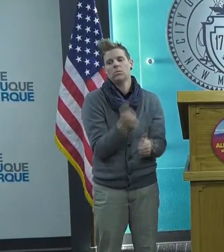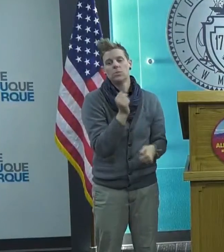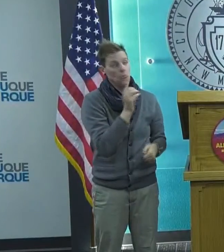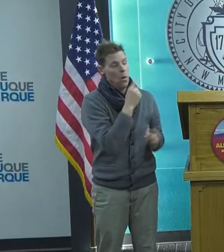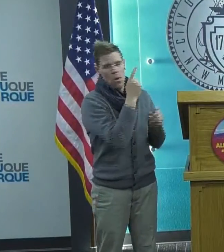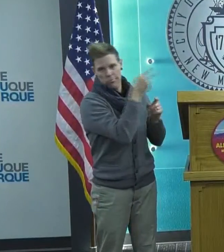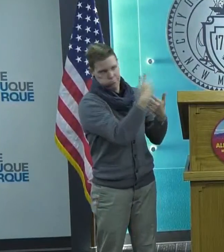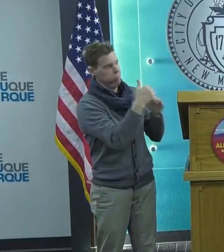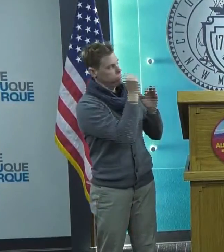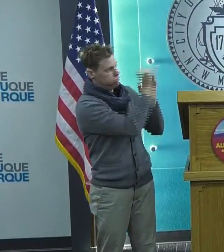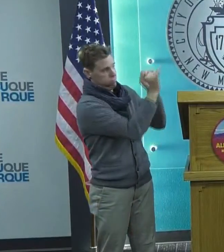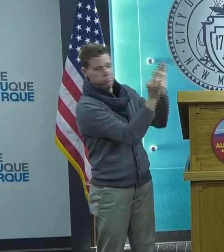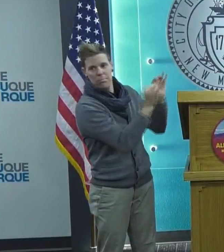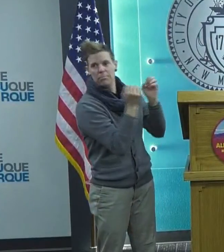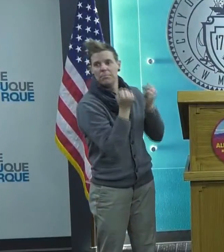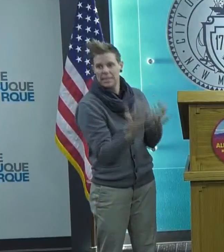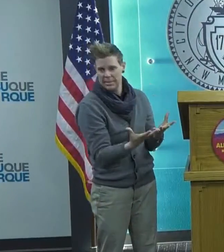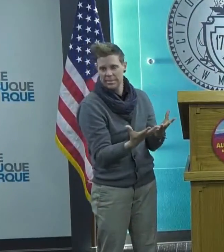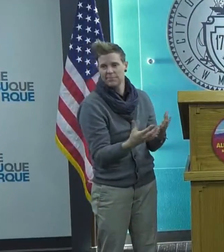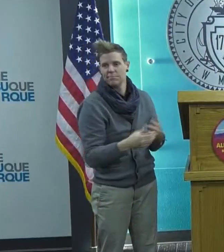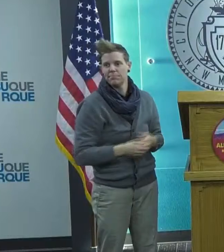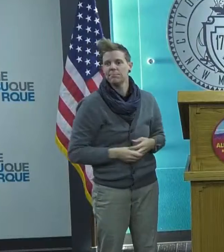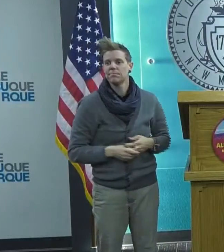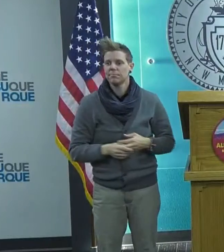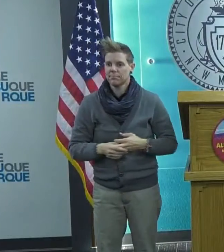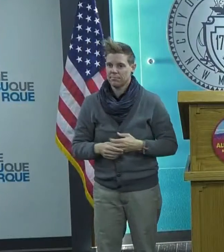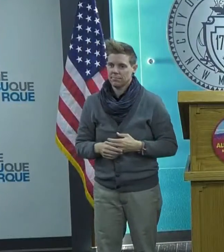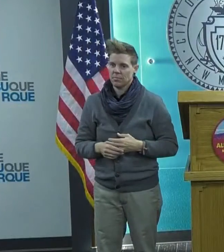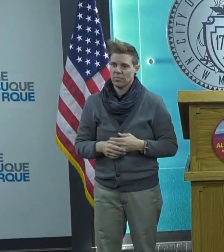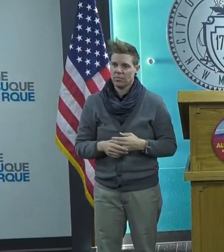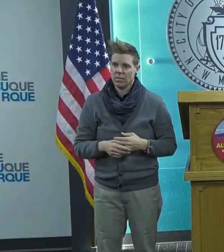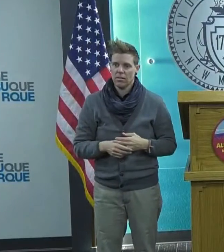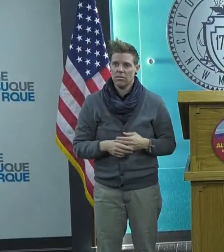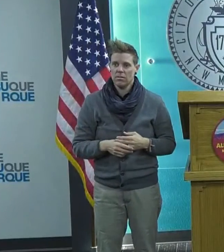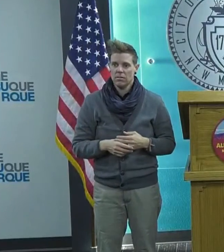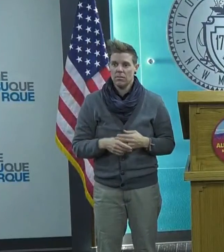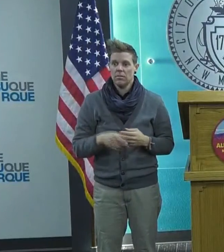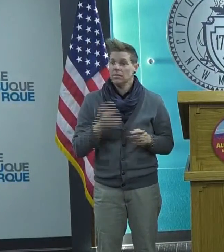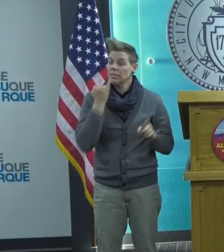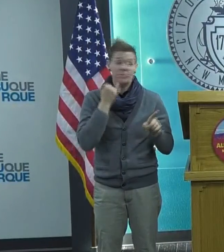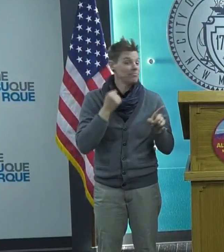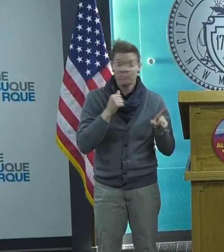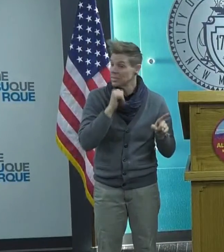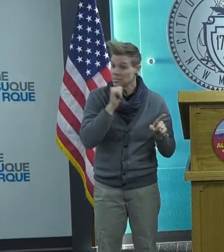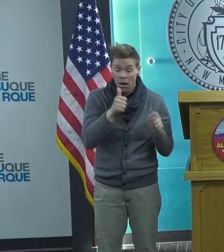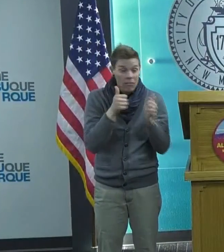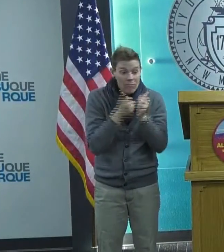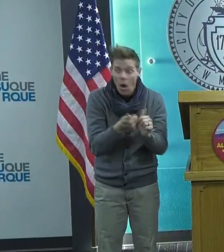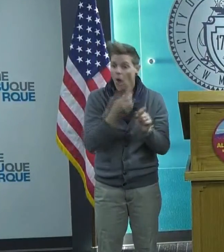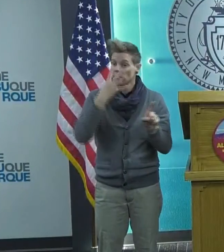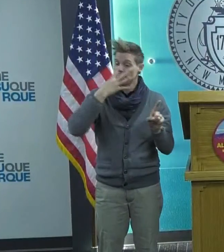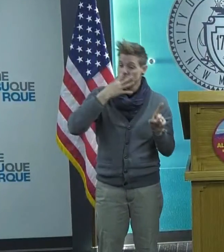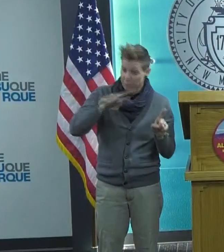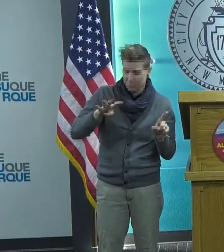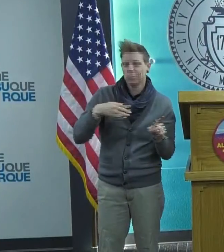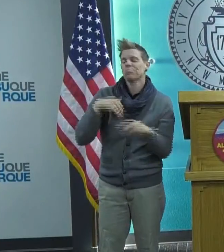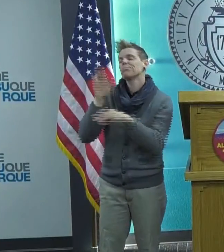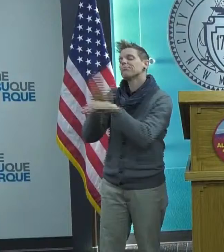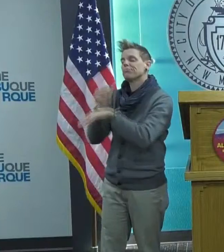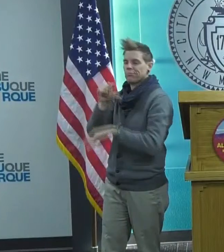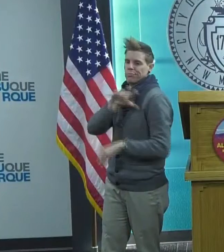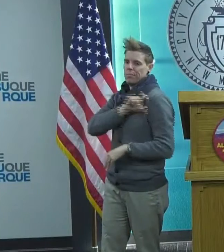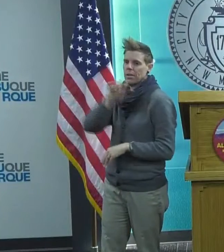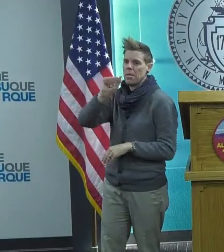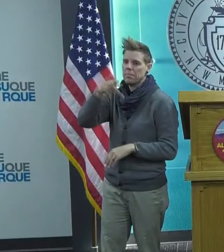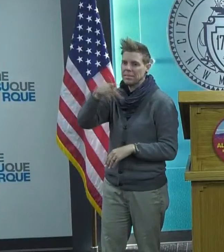a stronger action required, APD is called. I believe there are about a half dozen citations. And we do a